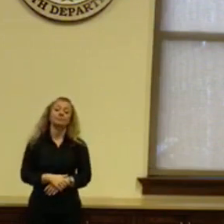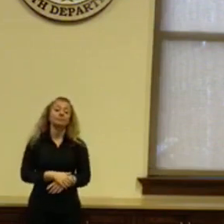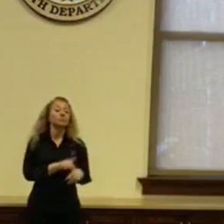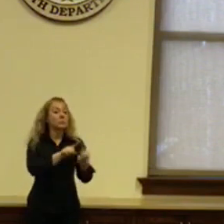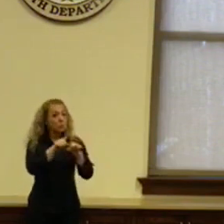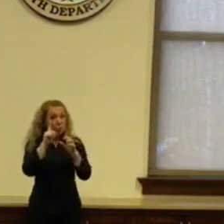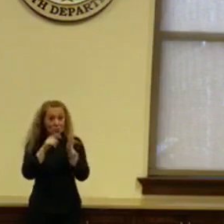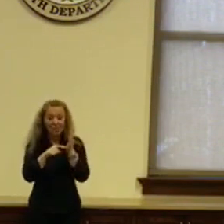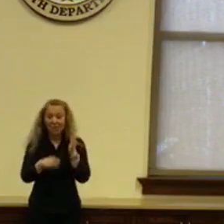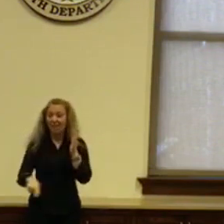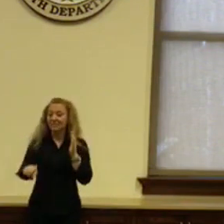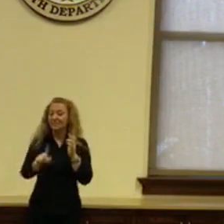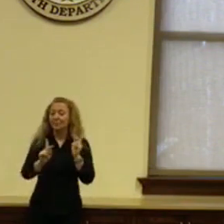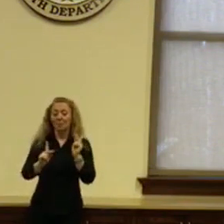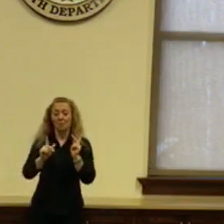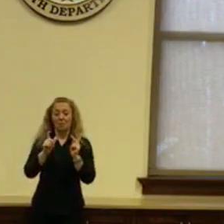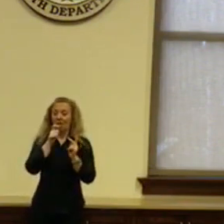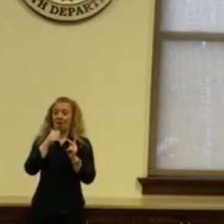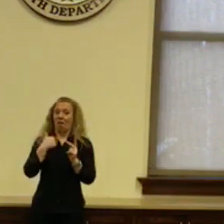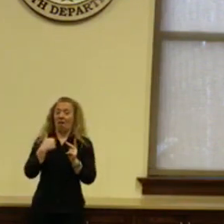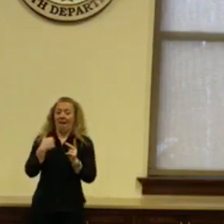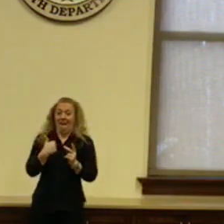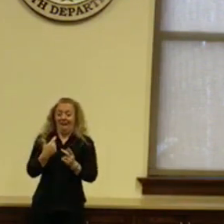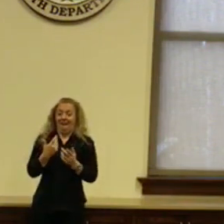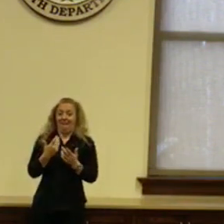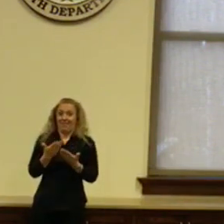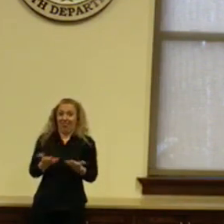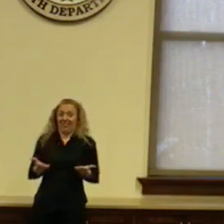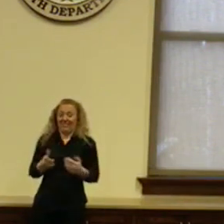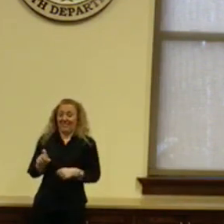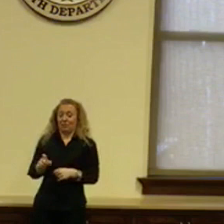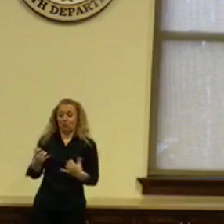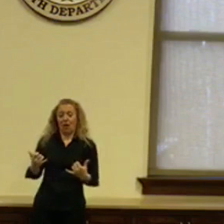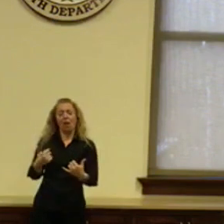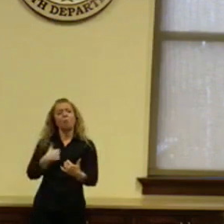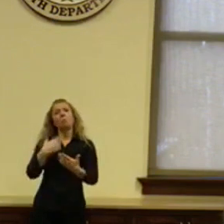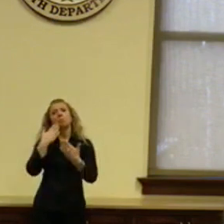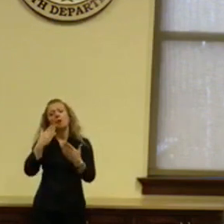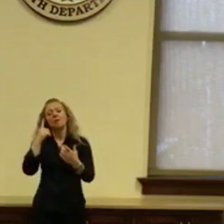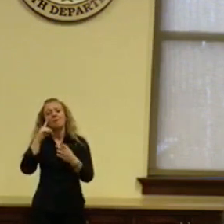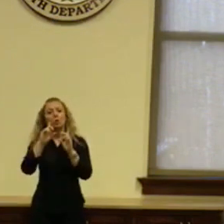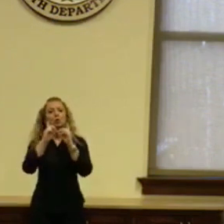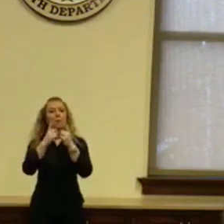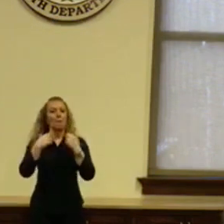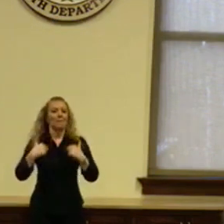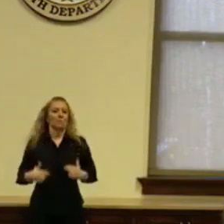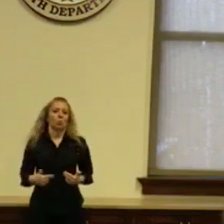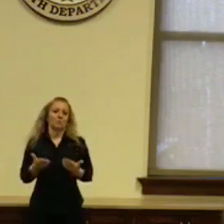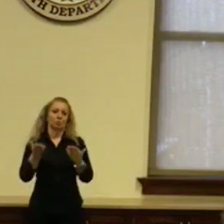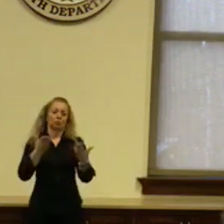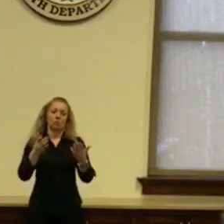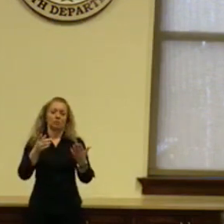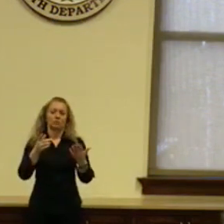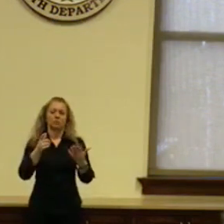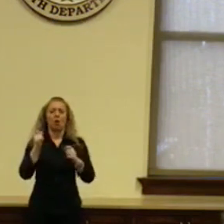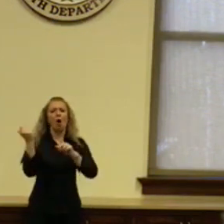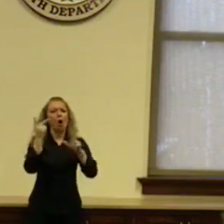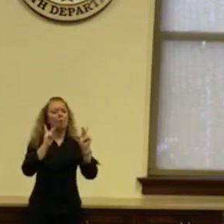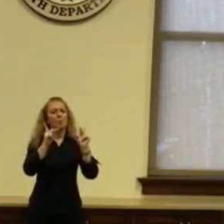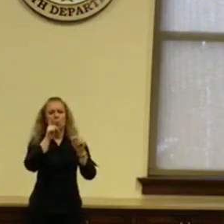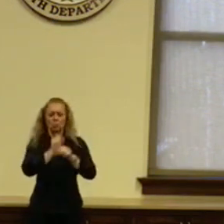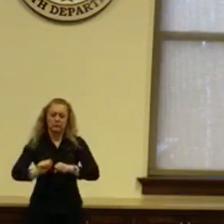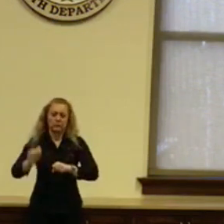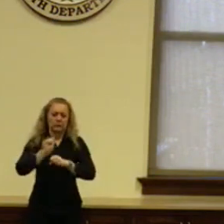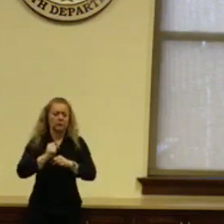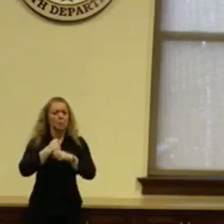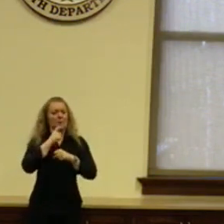everyone has the resources right now, and I'm grateful to our Department of Human Services and all of our partners who are continuing to work